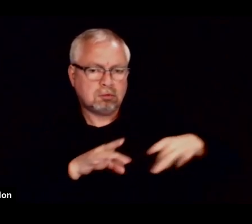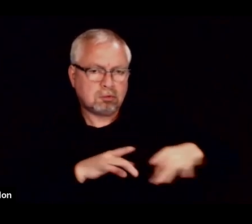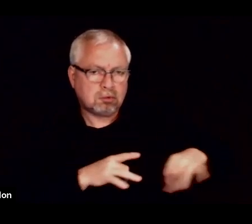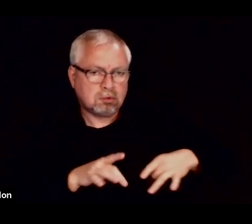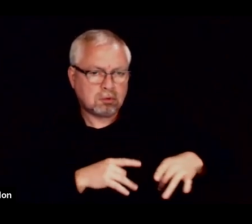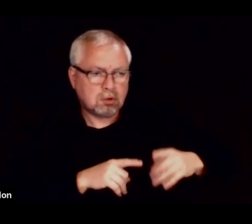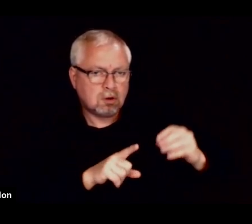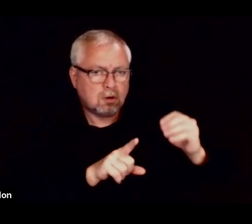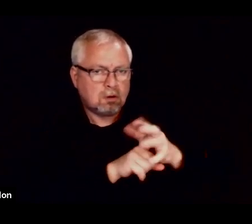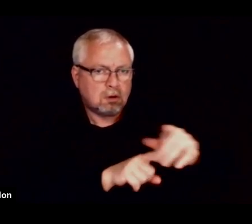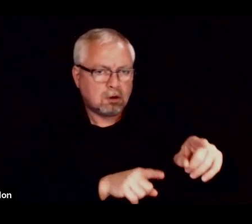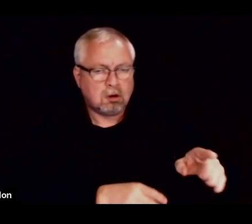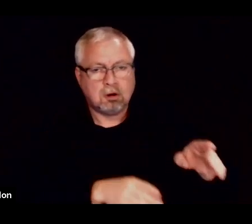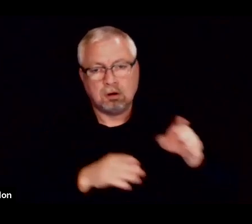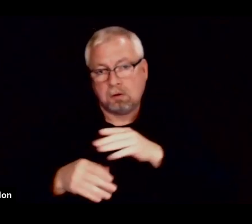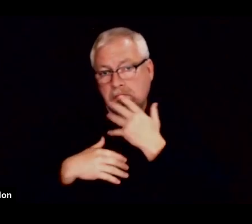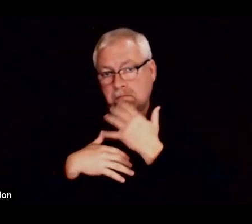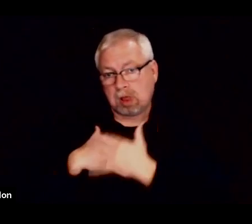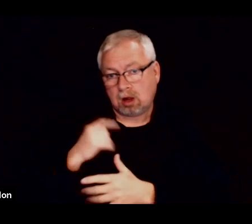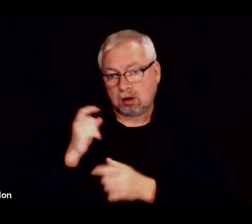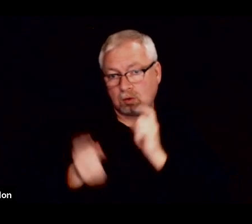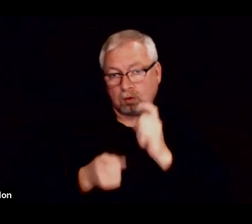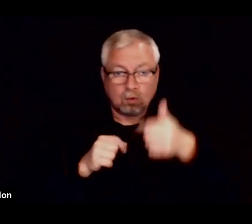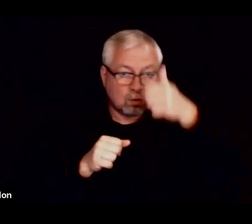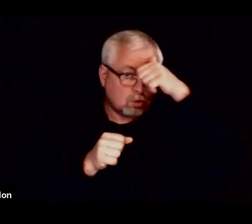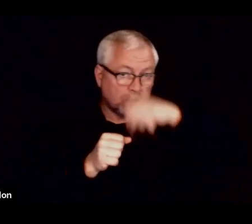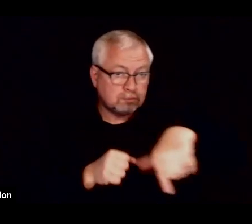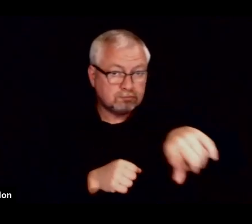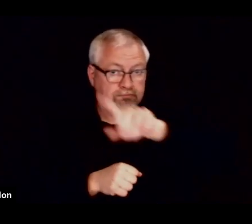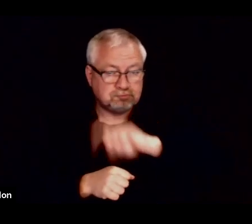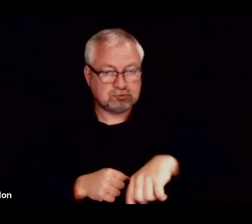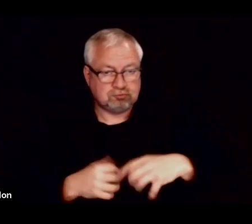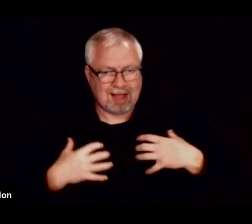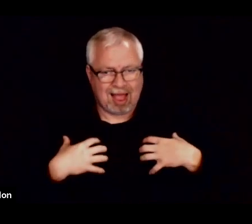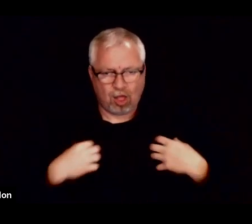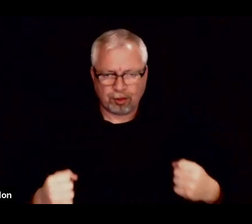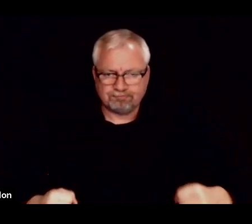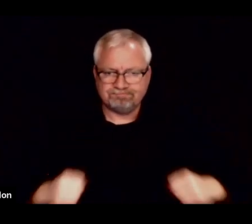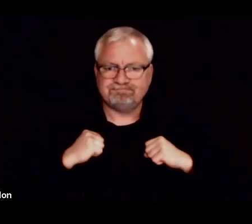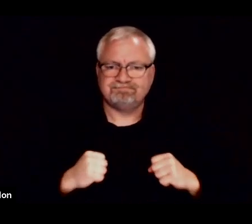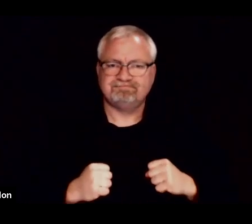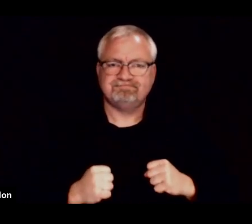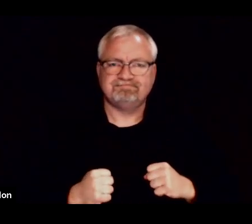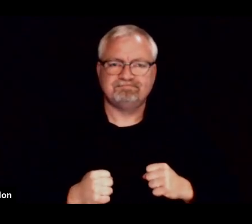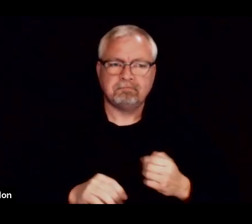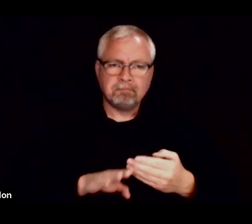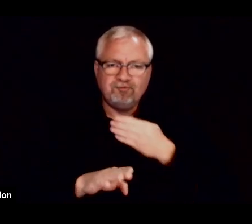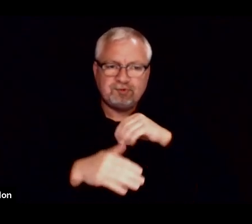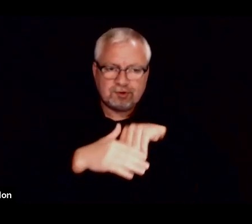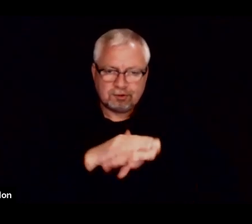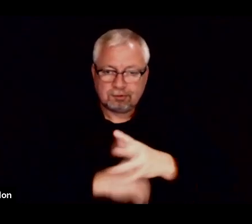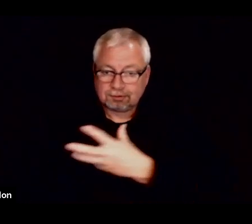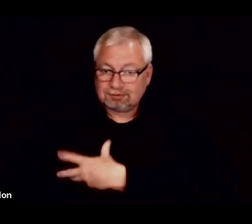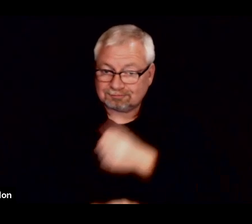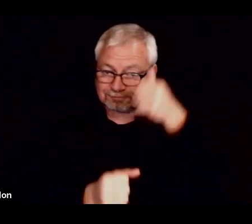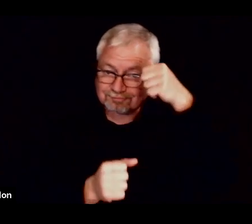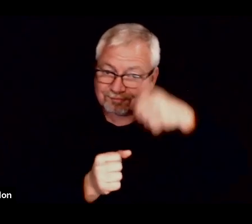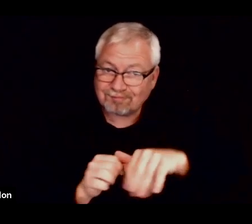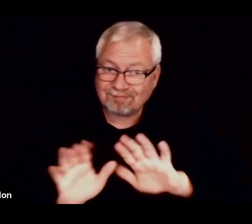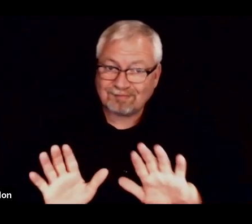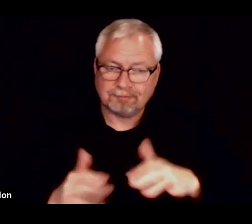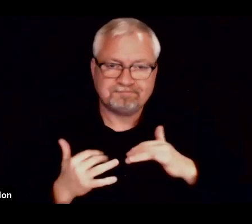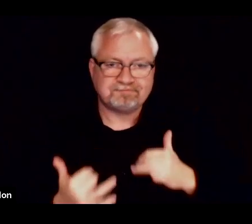healthy individuals, and so we also want to do a number of other studies to get at